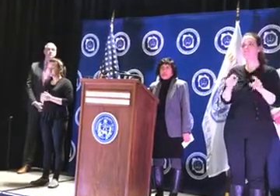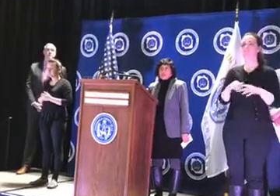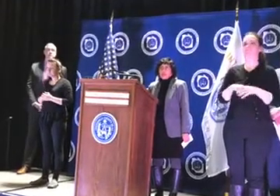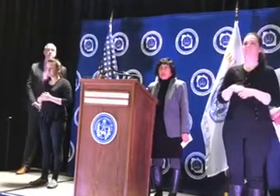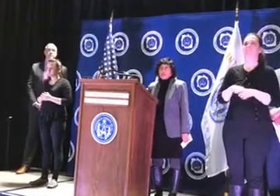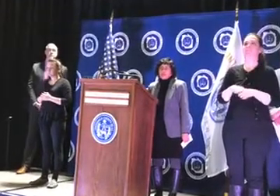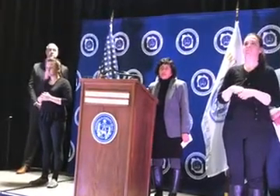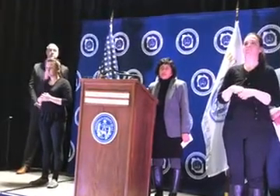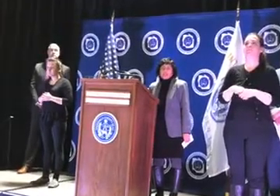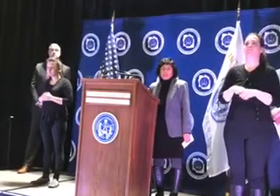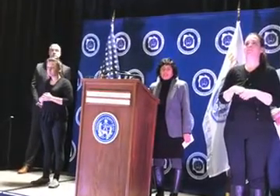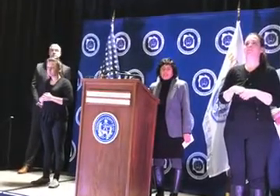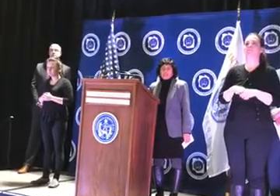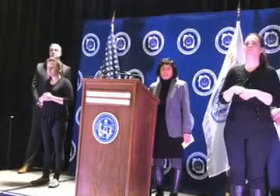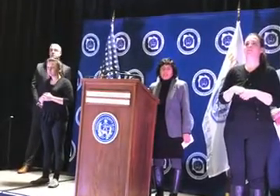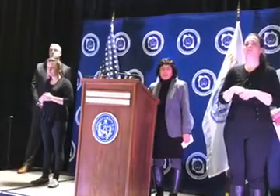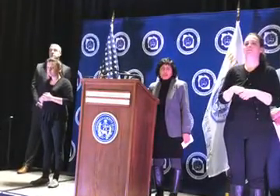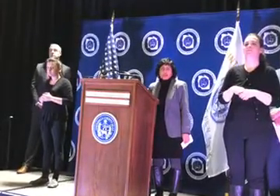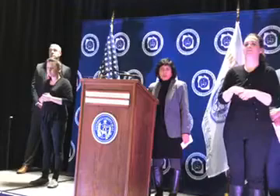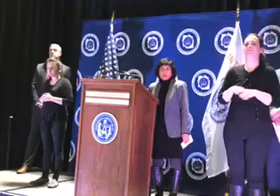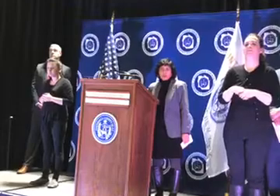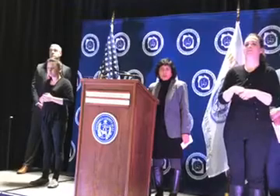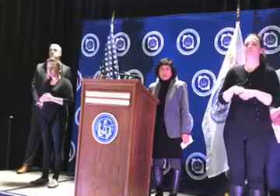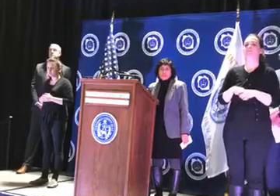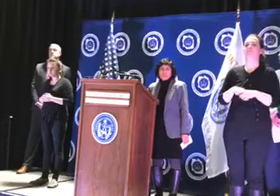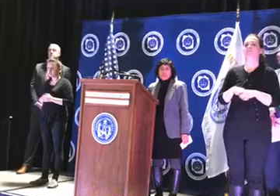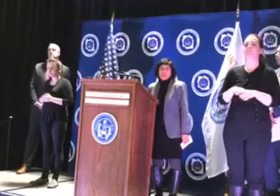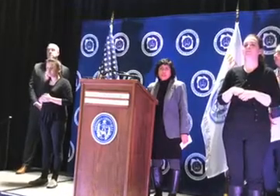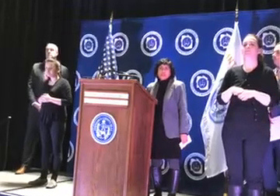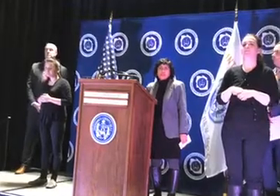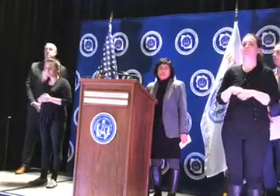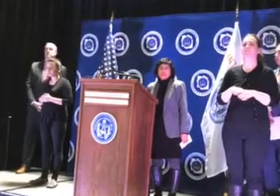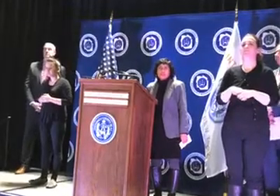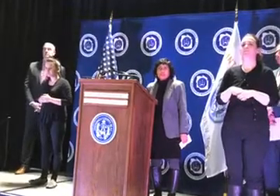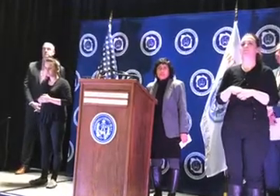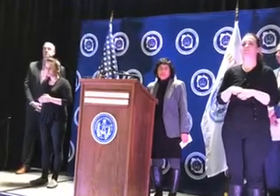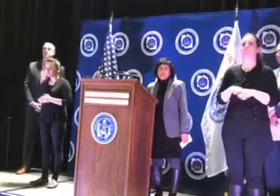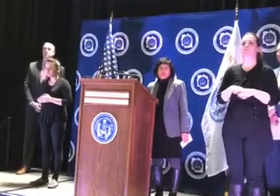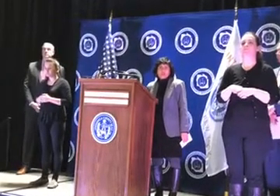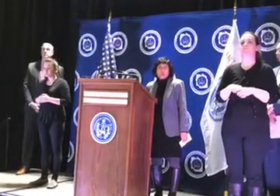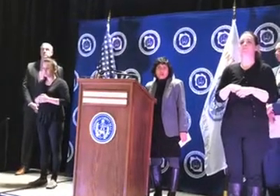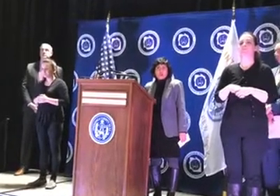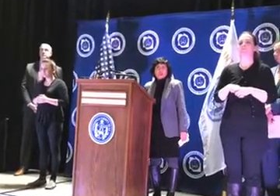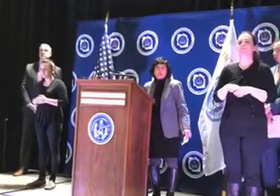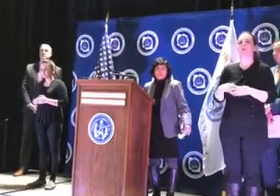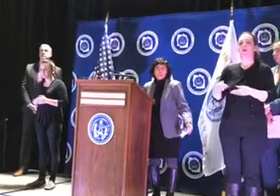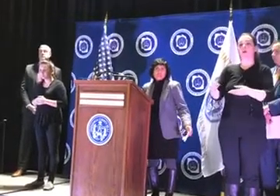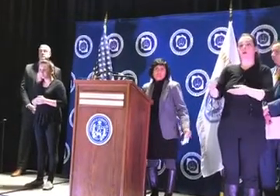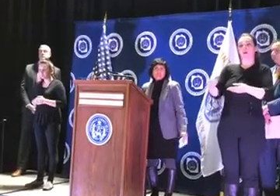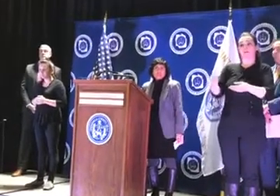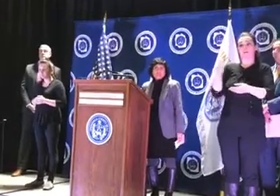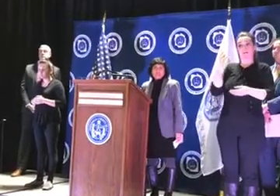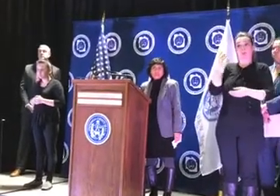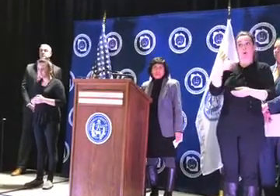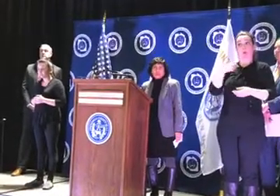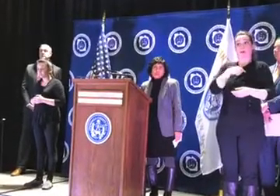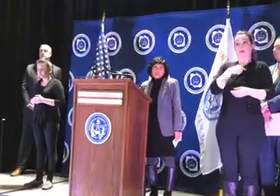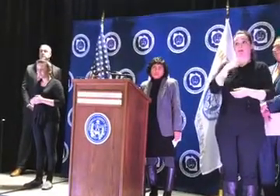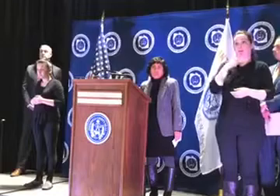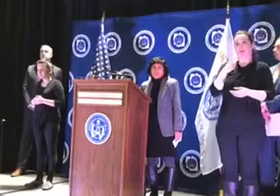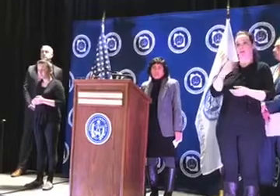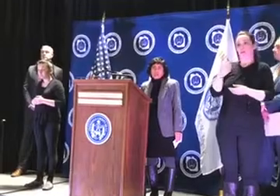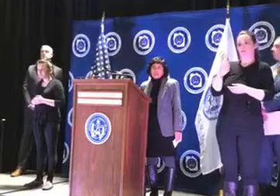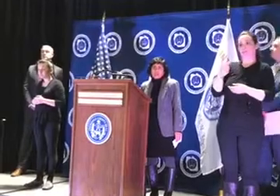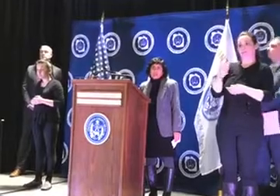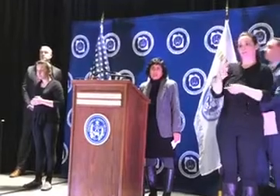been provided some connectivity from our local hospital system that they will be able to offer some of their staff. So it's